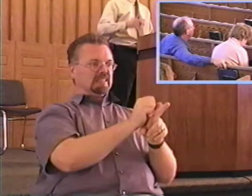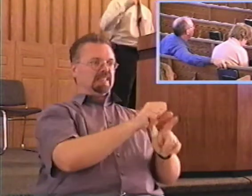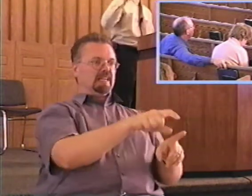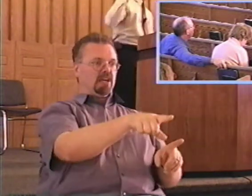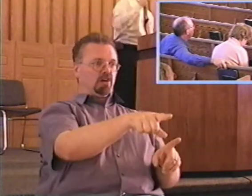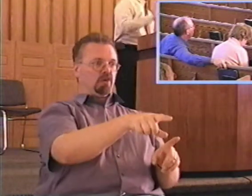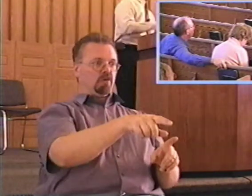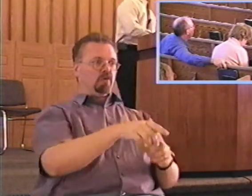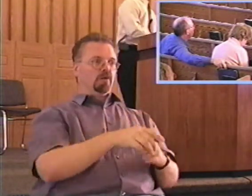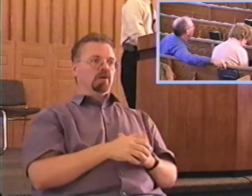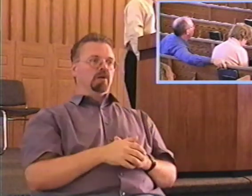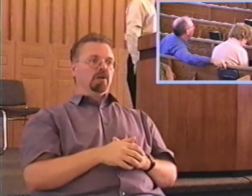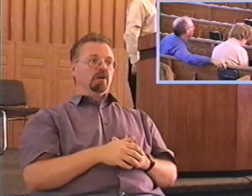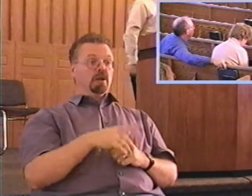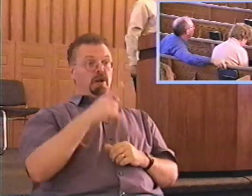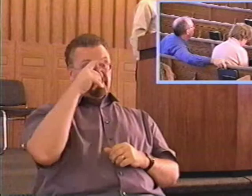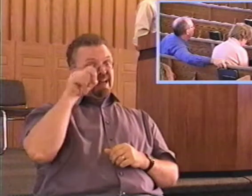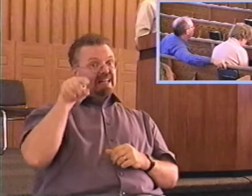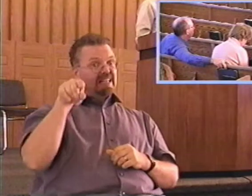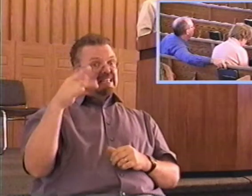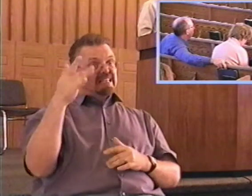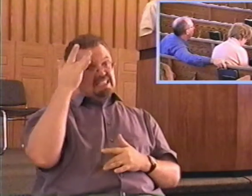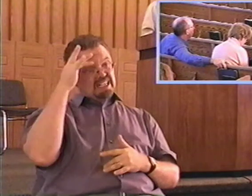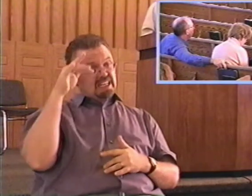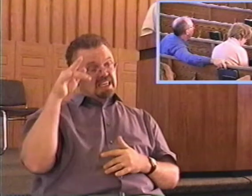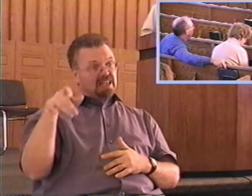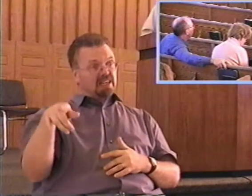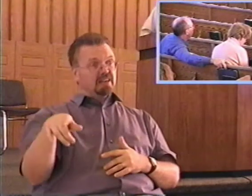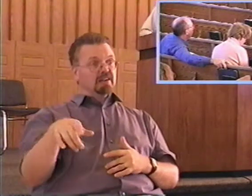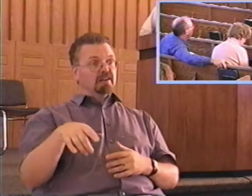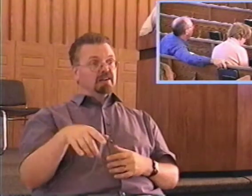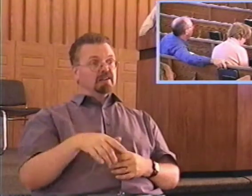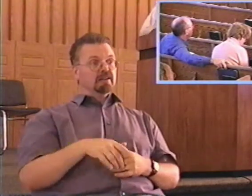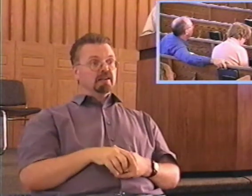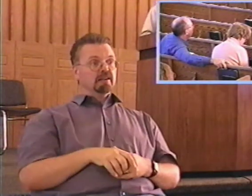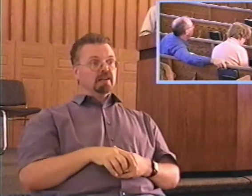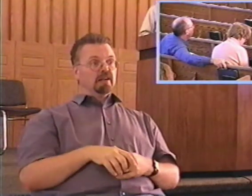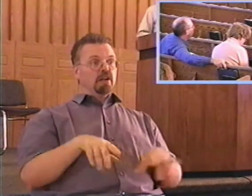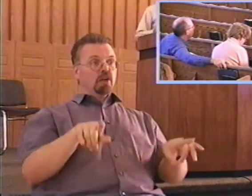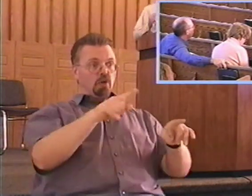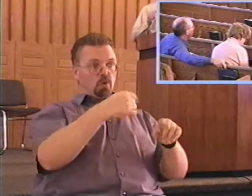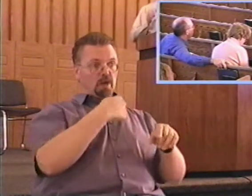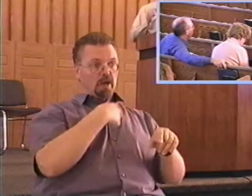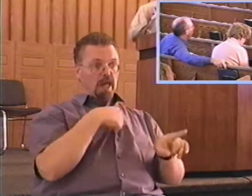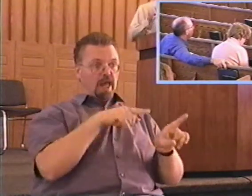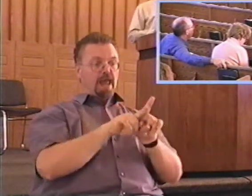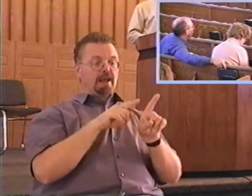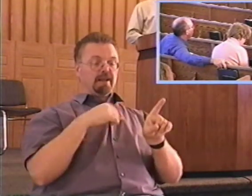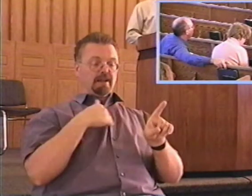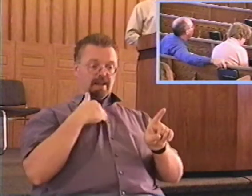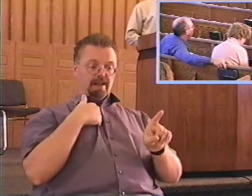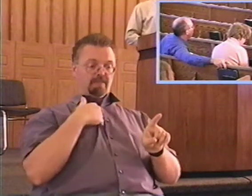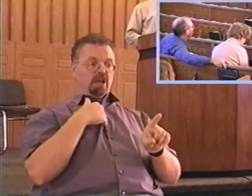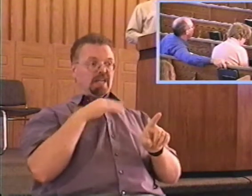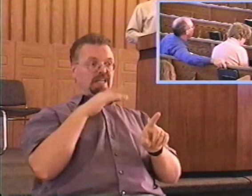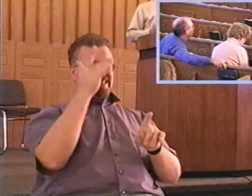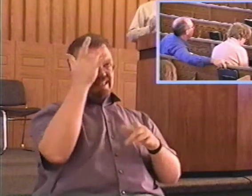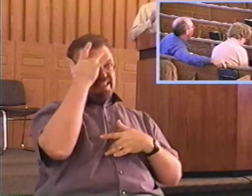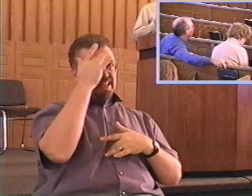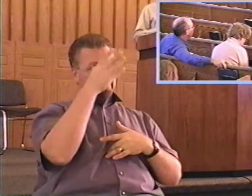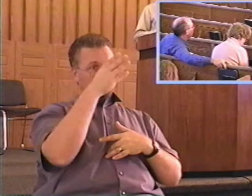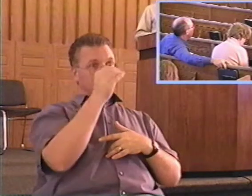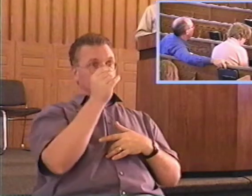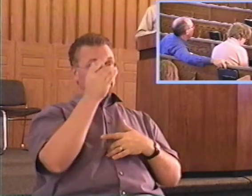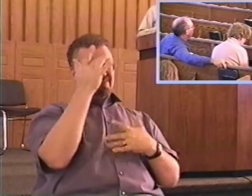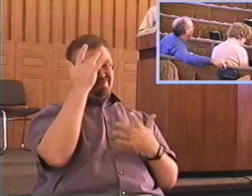Why? Because he's sick. You and I have a sickness and a disease.